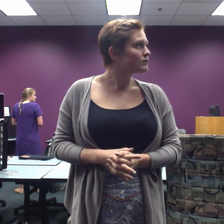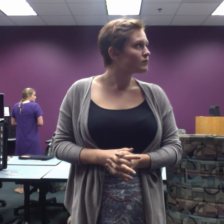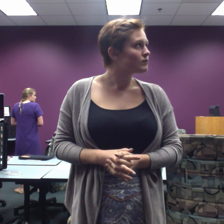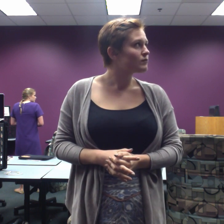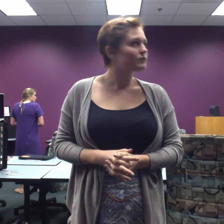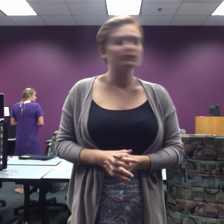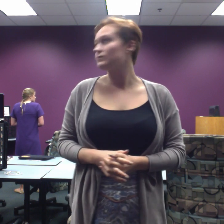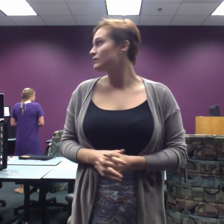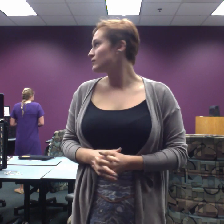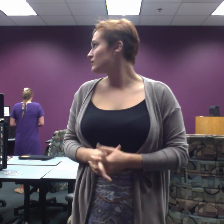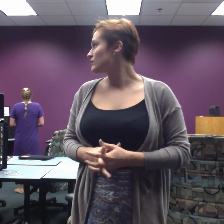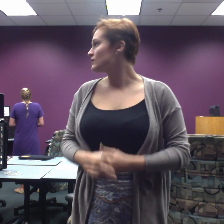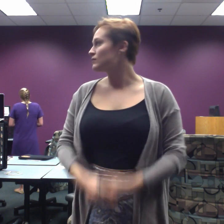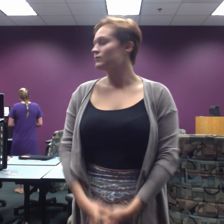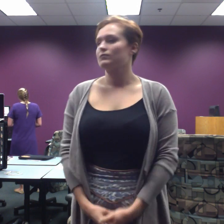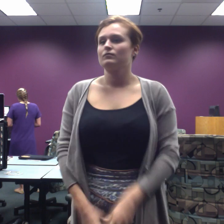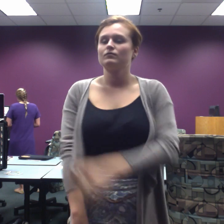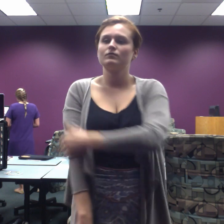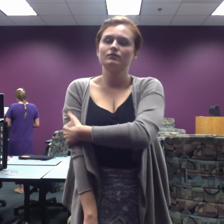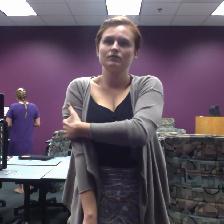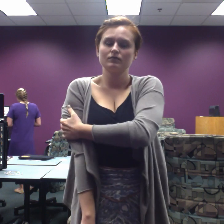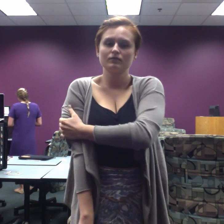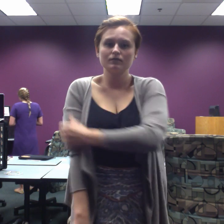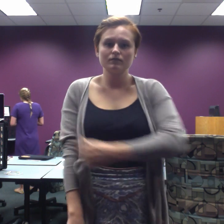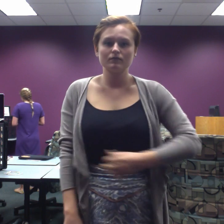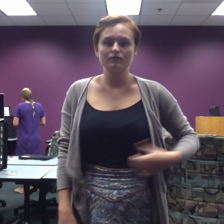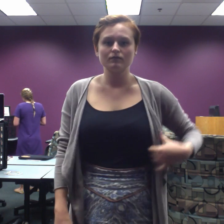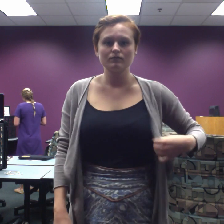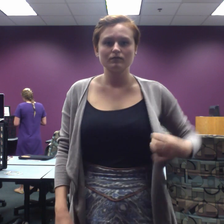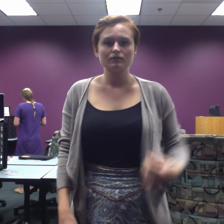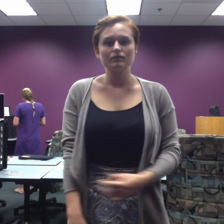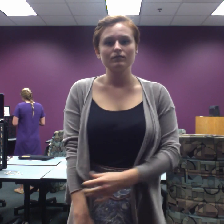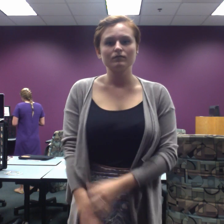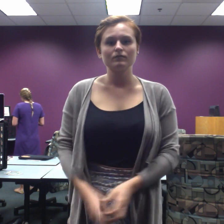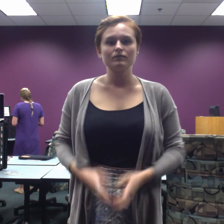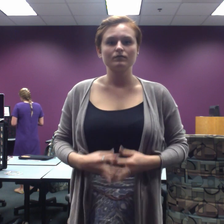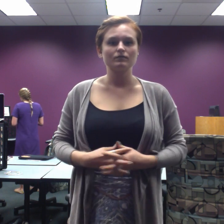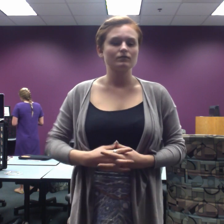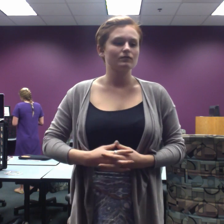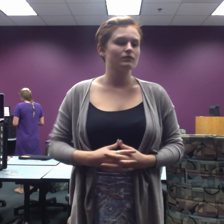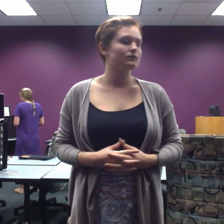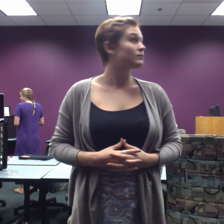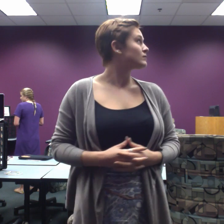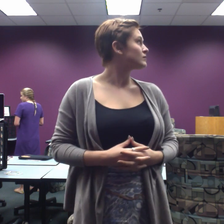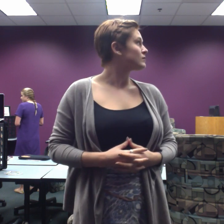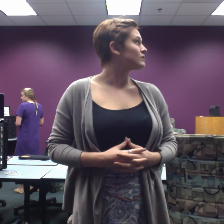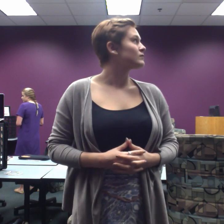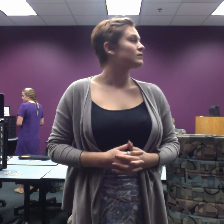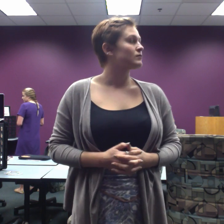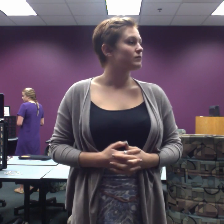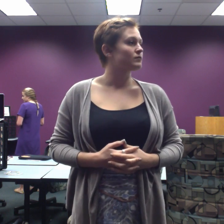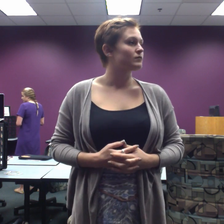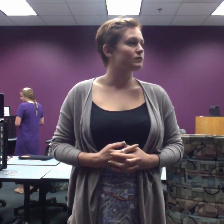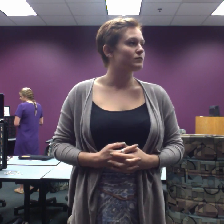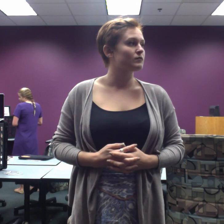moment. Is sample A. You will first have the opportunity This to is meet very the teacher solid. for whom you will interpret. You will see a prompt on the screen to